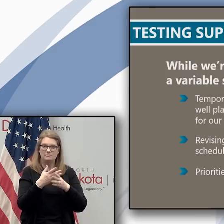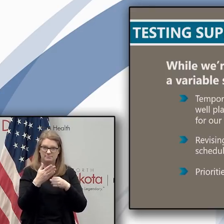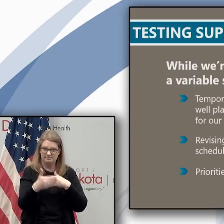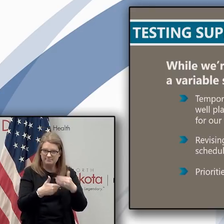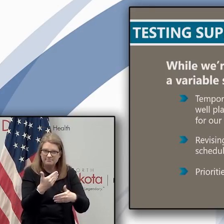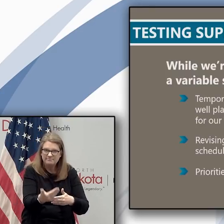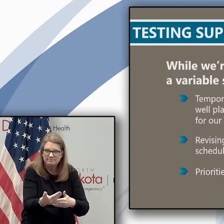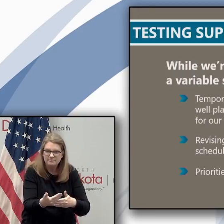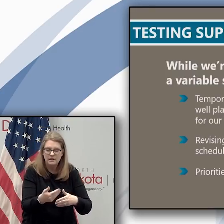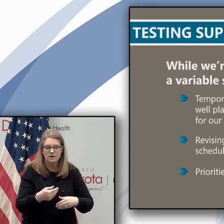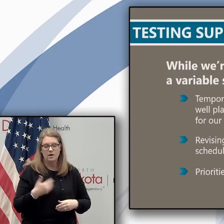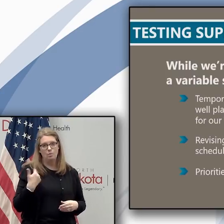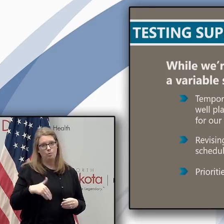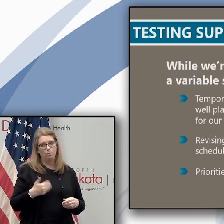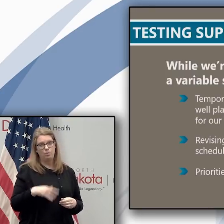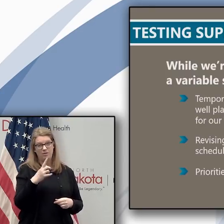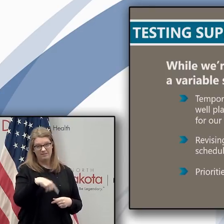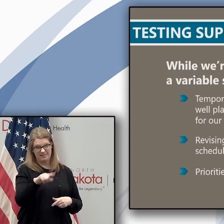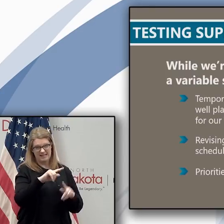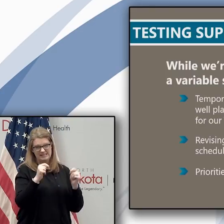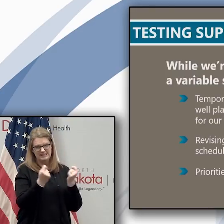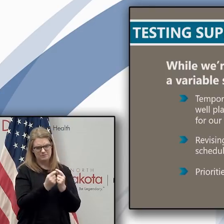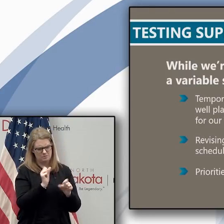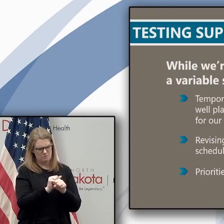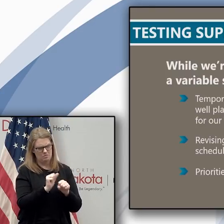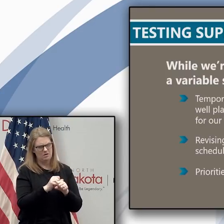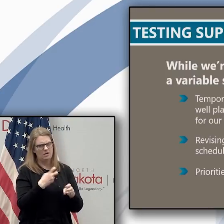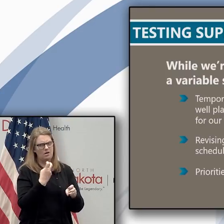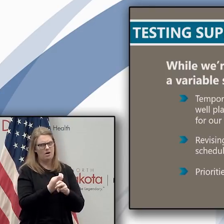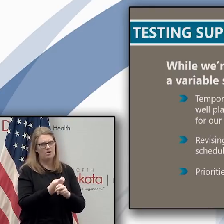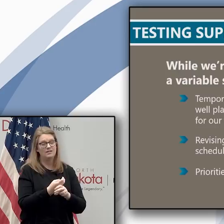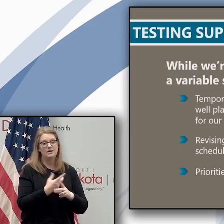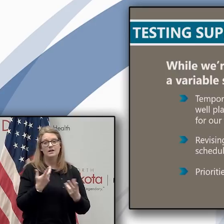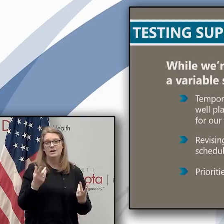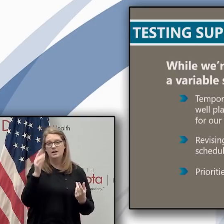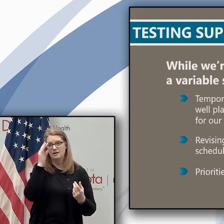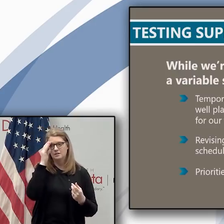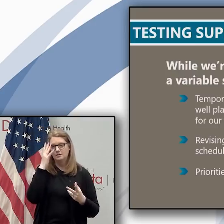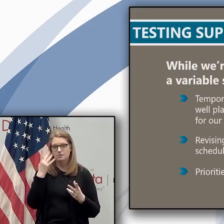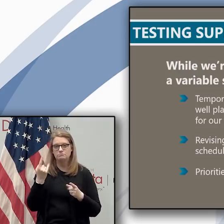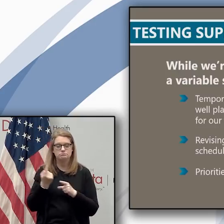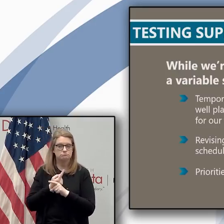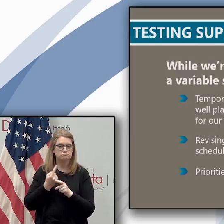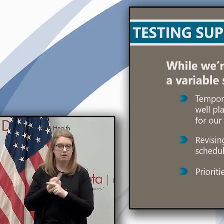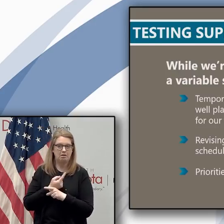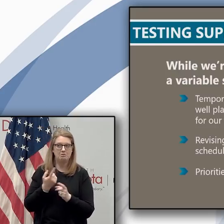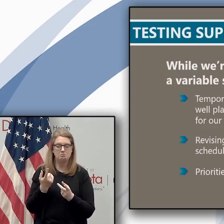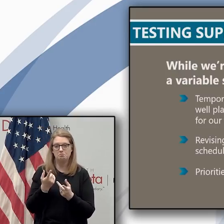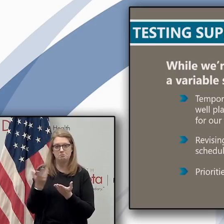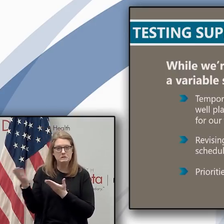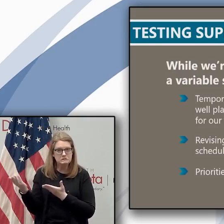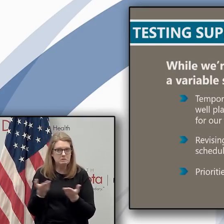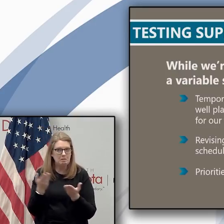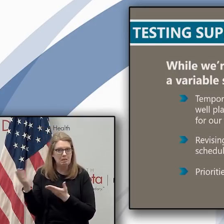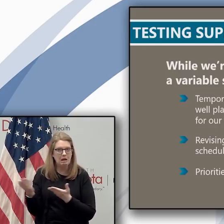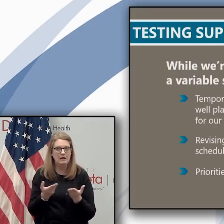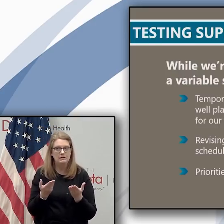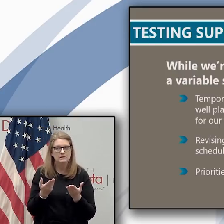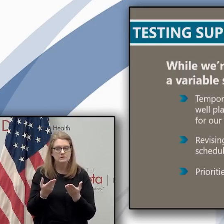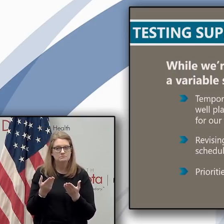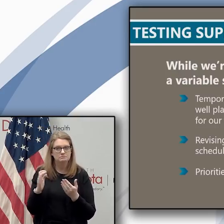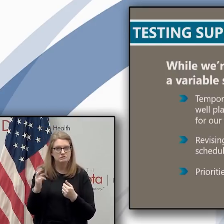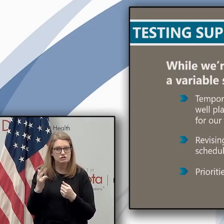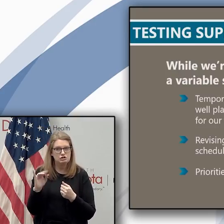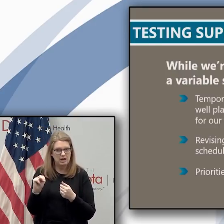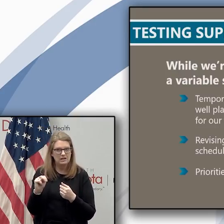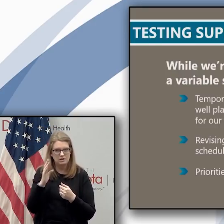team has been doing a great job on this. And of course, in this environment they're in normal times, supply chain management can be challenging,